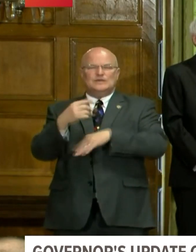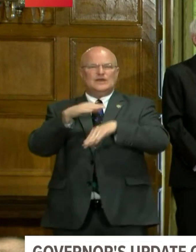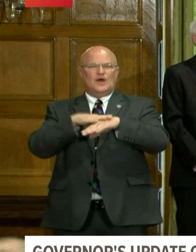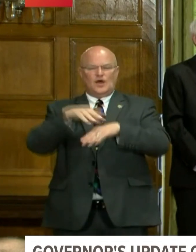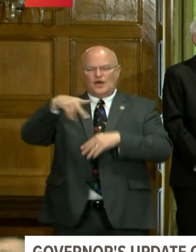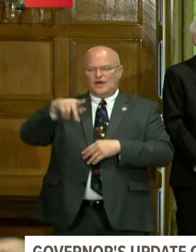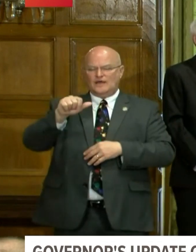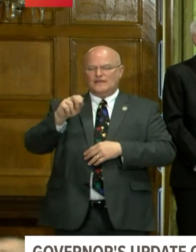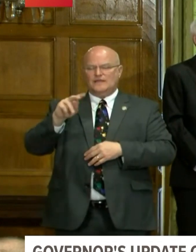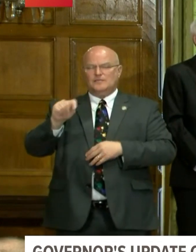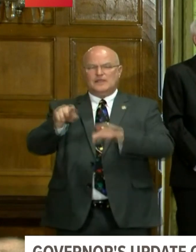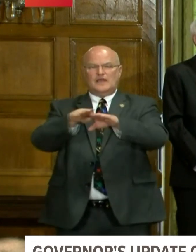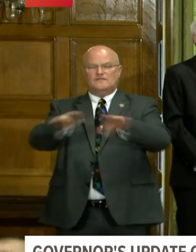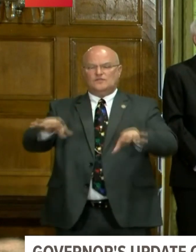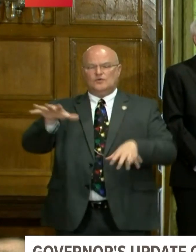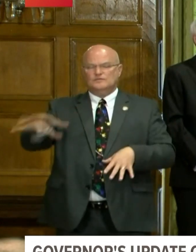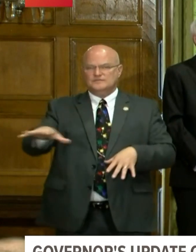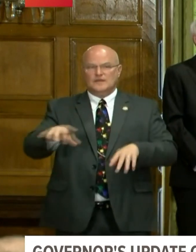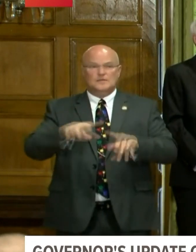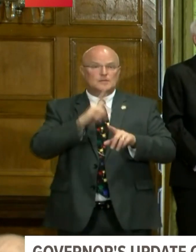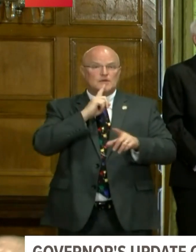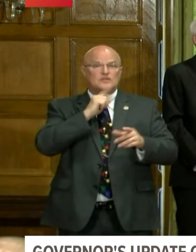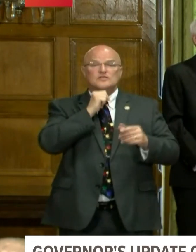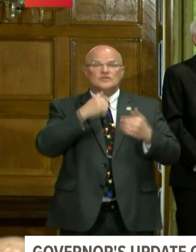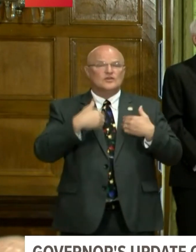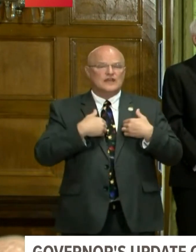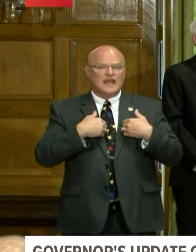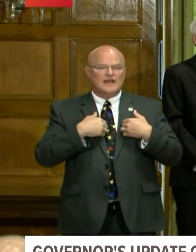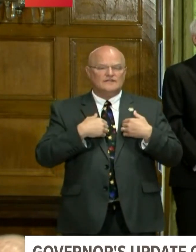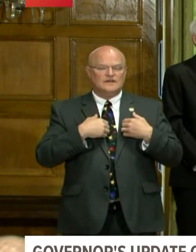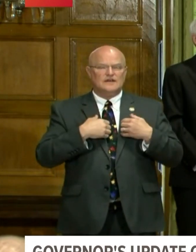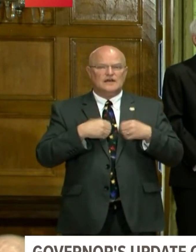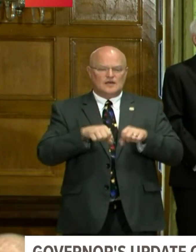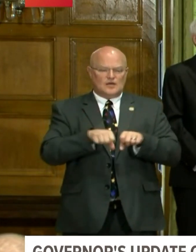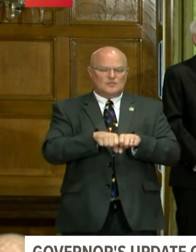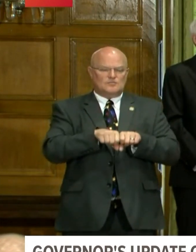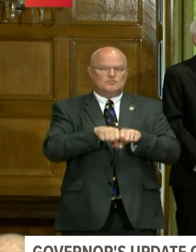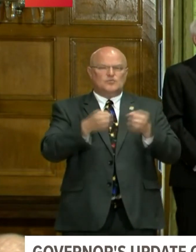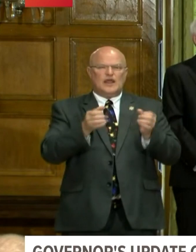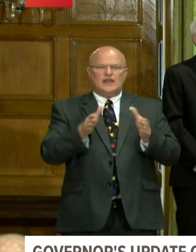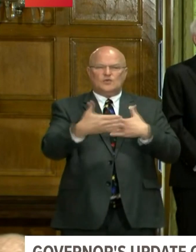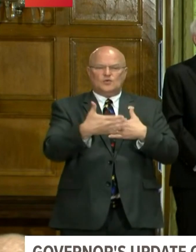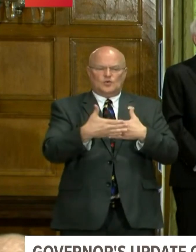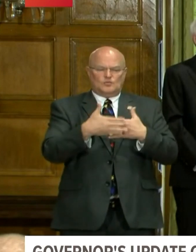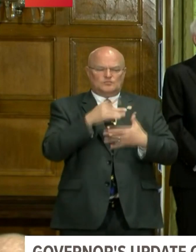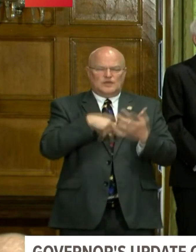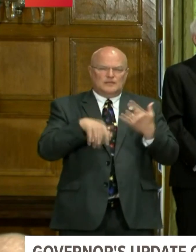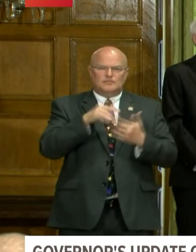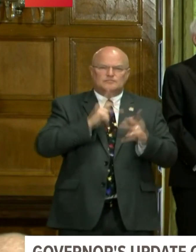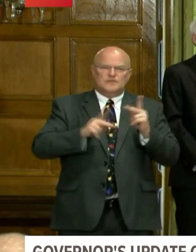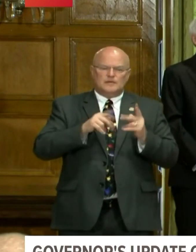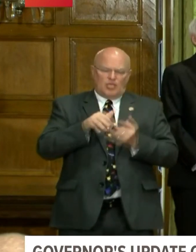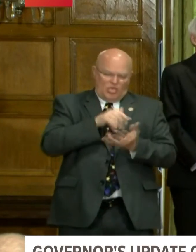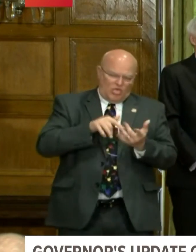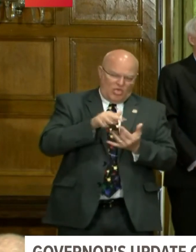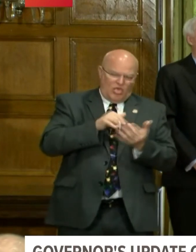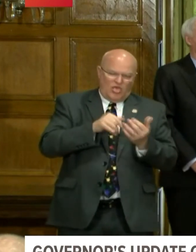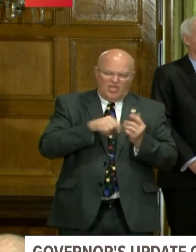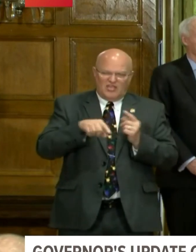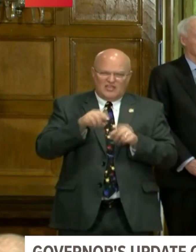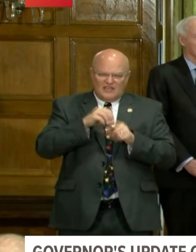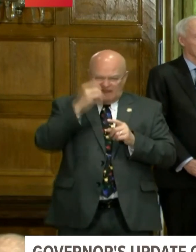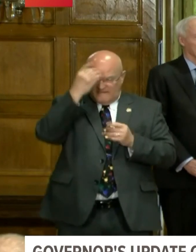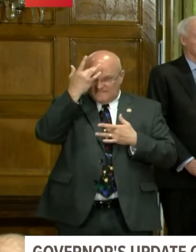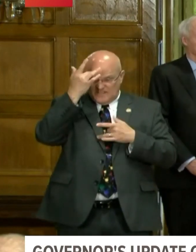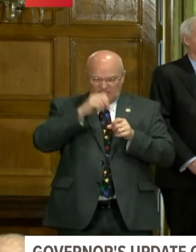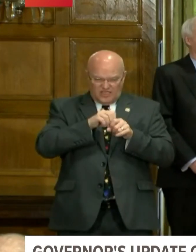the plant floor. It's making sure you don't have clustering in the break areas where people who might be infected might